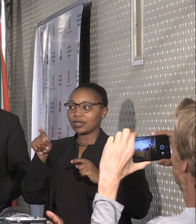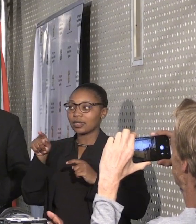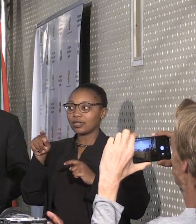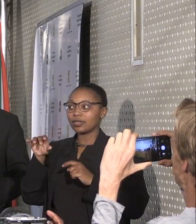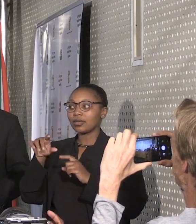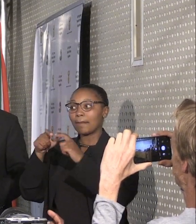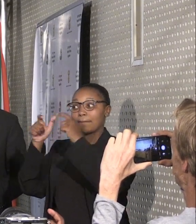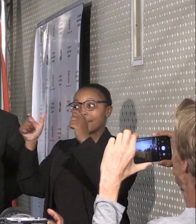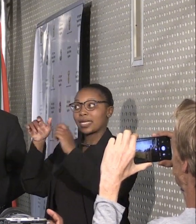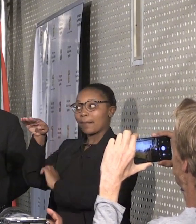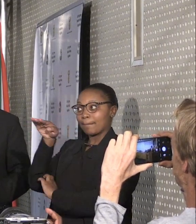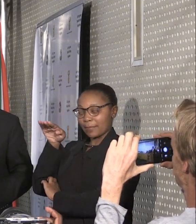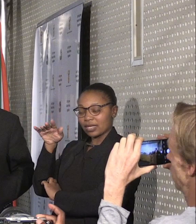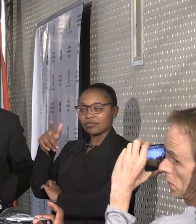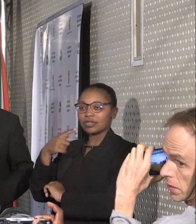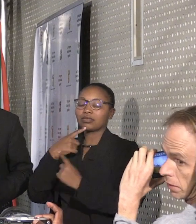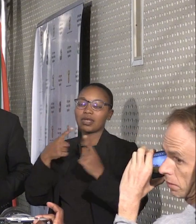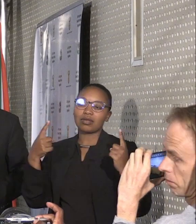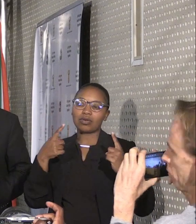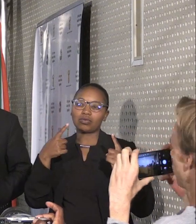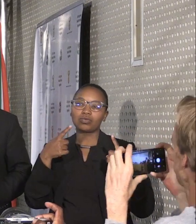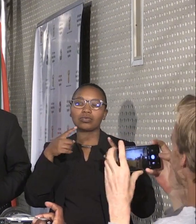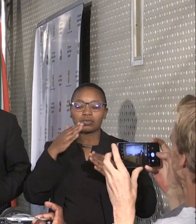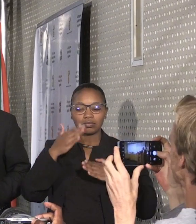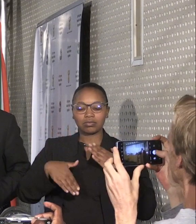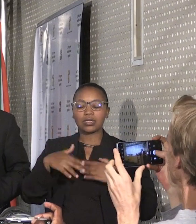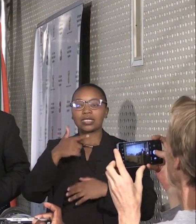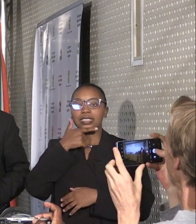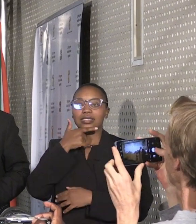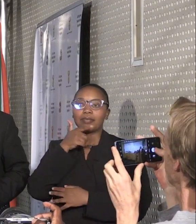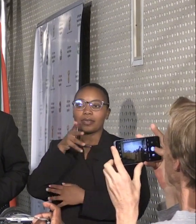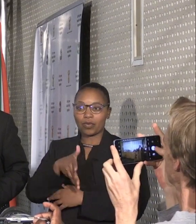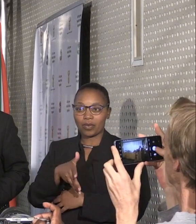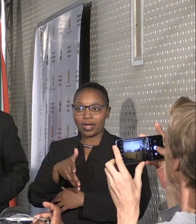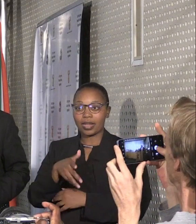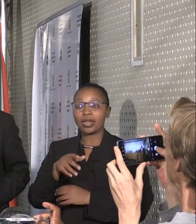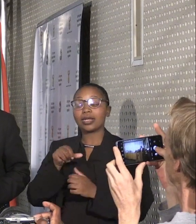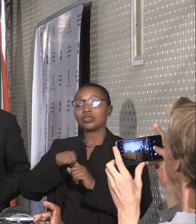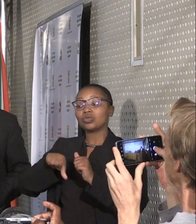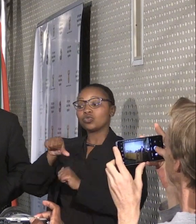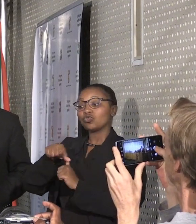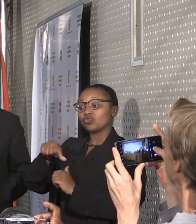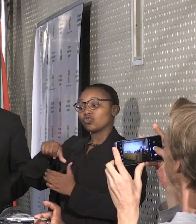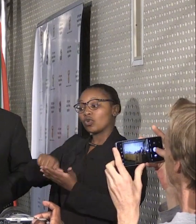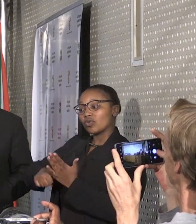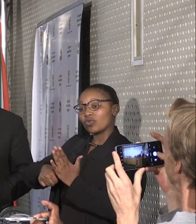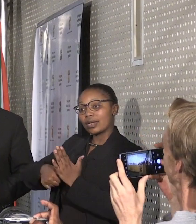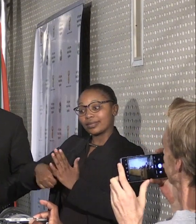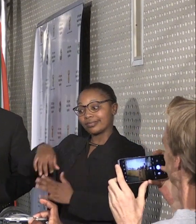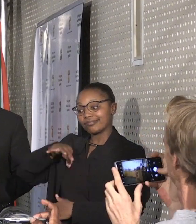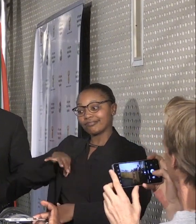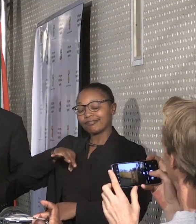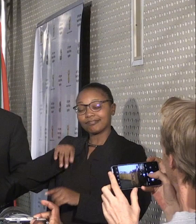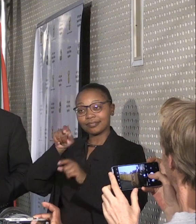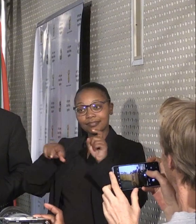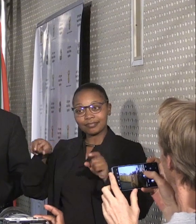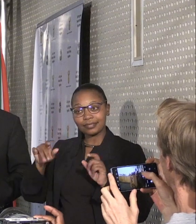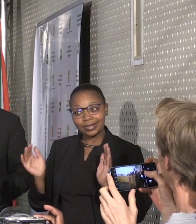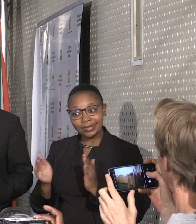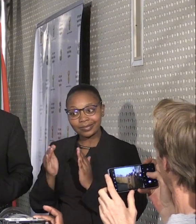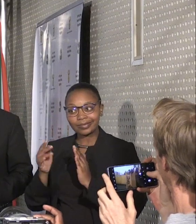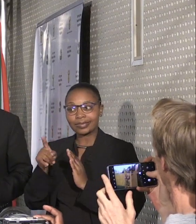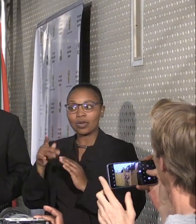Social grants, ladies and gentlemen, social grants beneficiaries are encouraged to ignore false